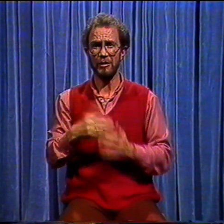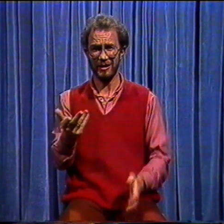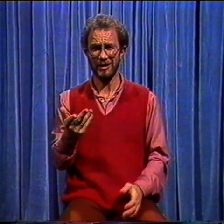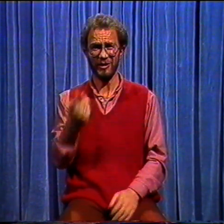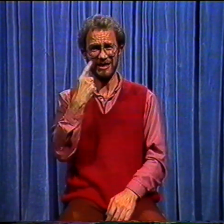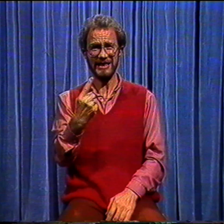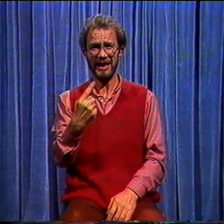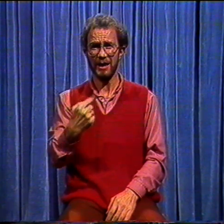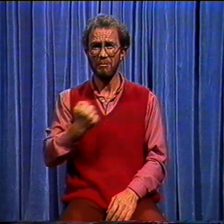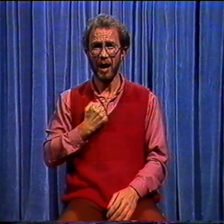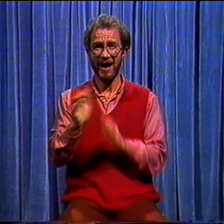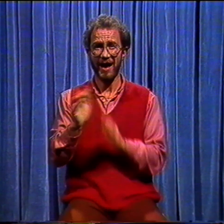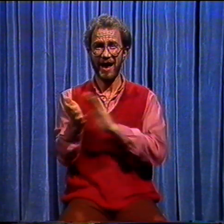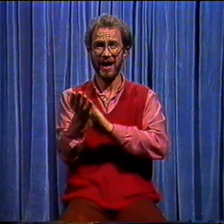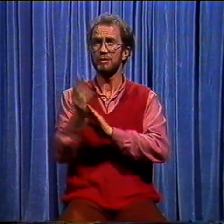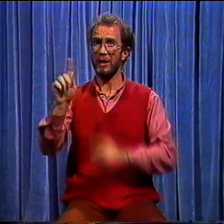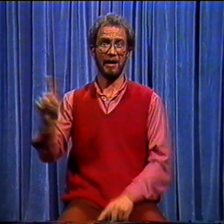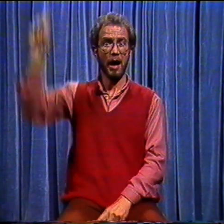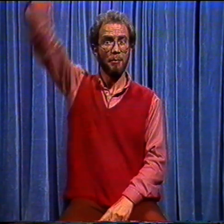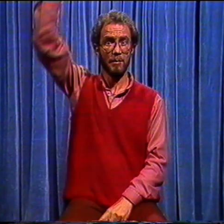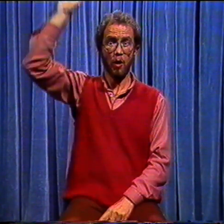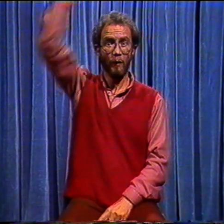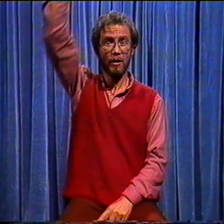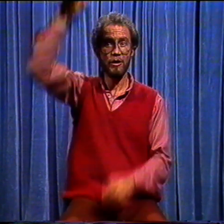Now you probably can see that my hand went right off the screen.